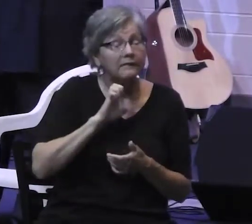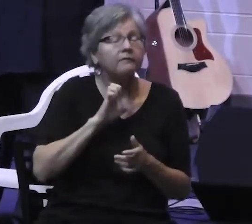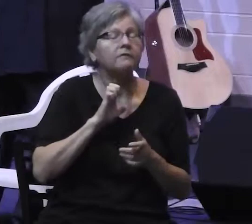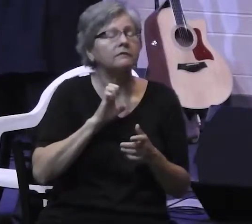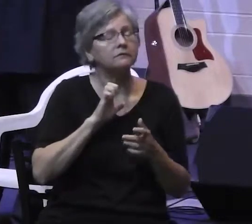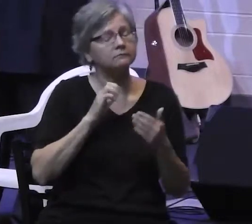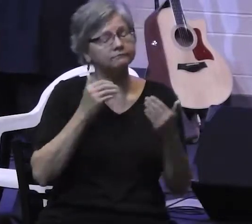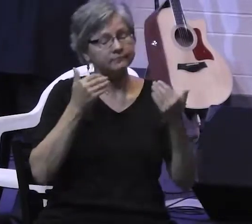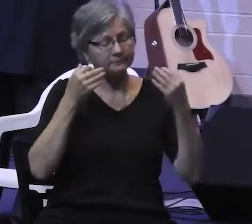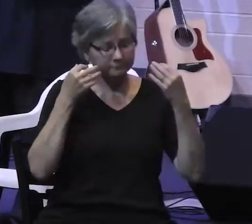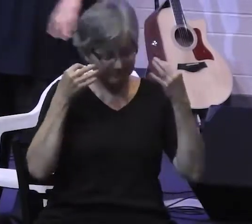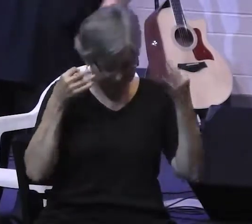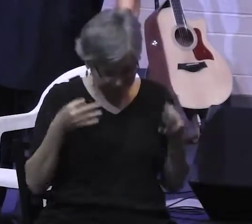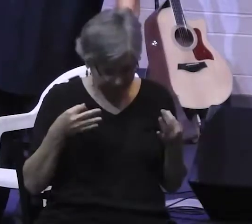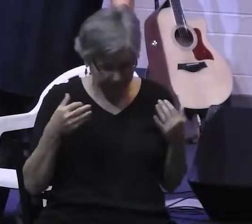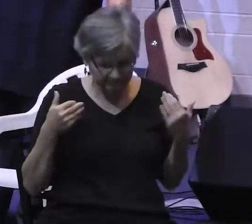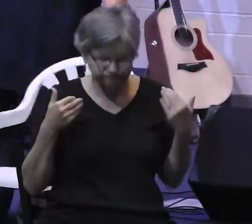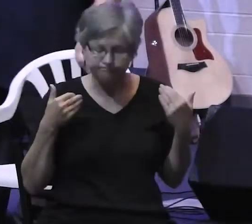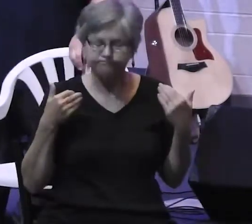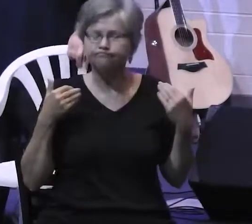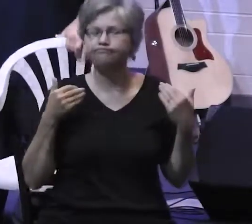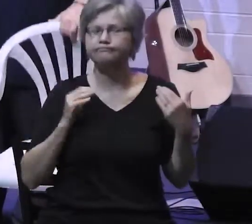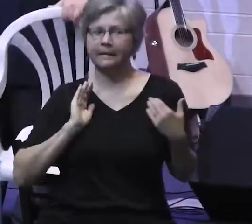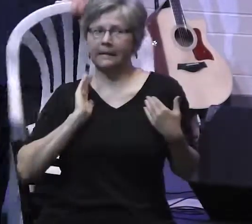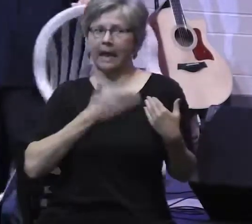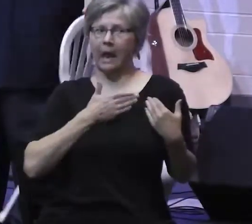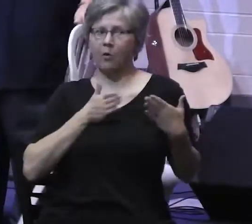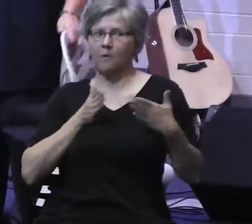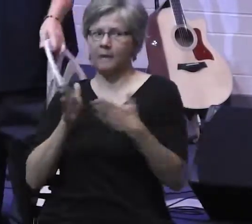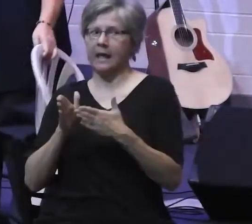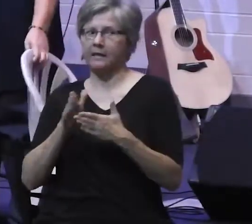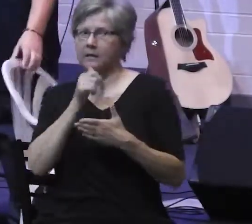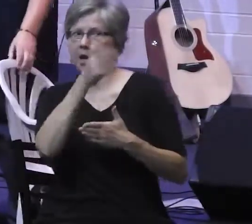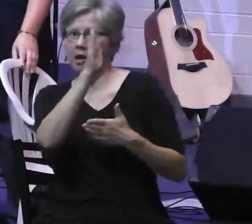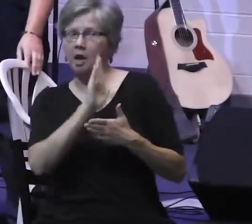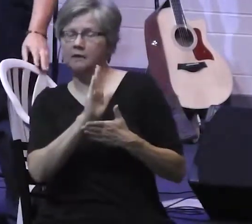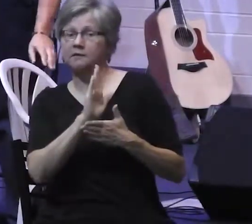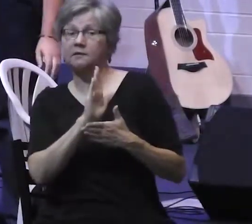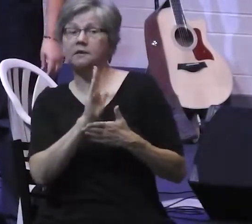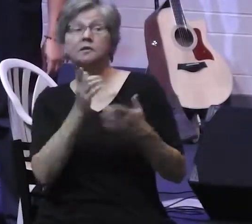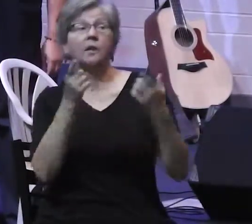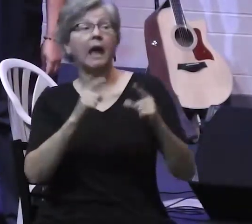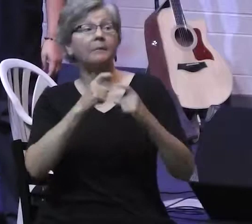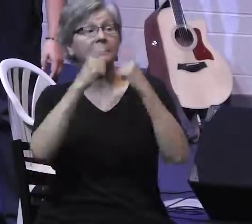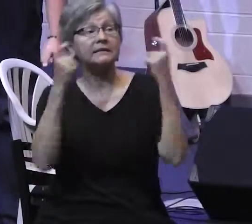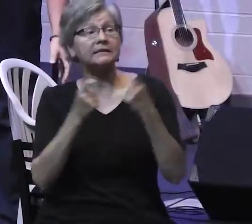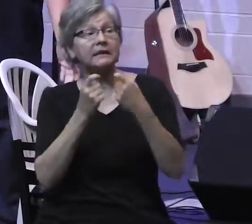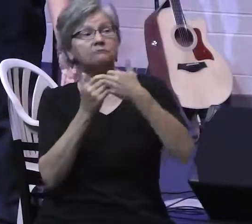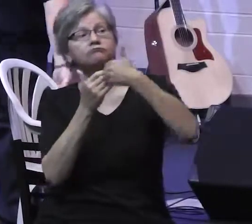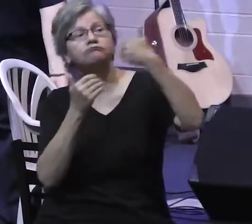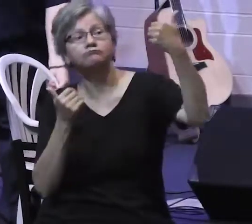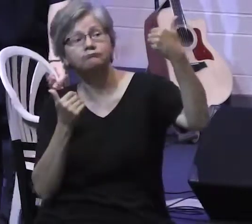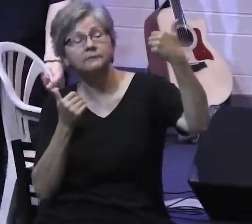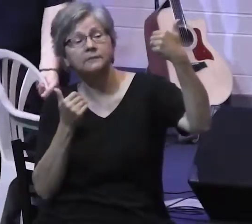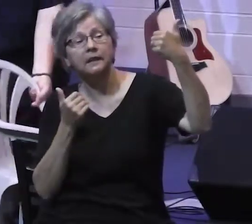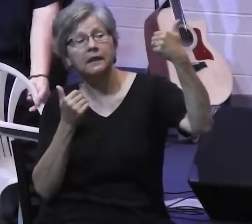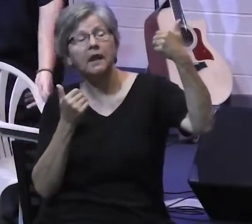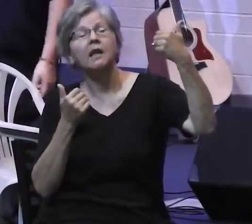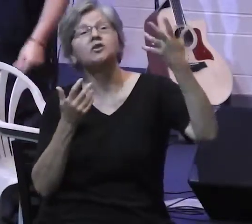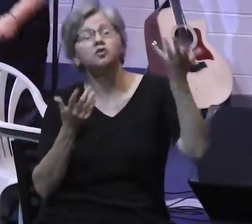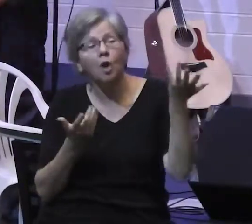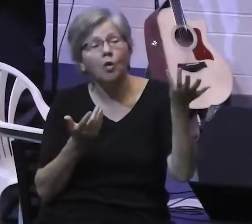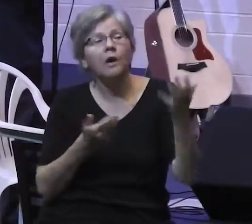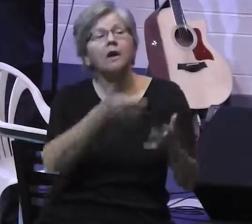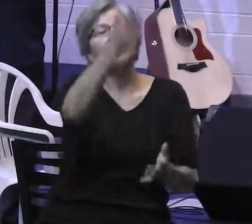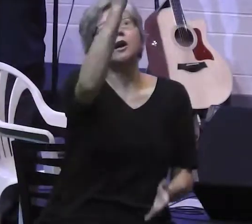and decide to go their own way. And so they actually, in their sin, they turn from God. And God is coming to look for them, and he finds